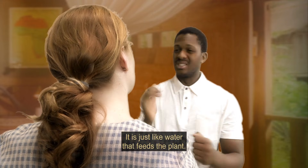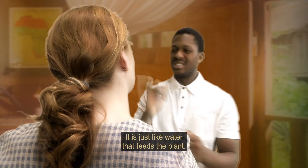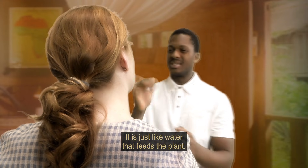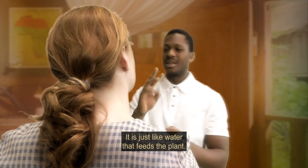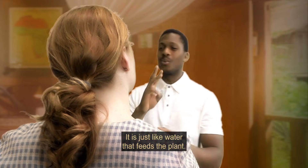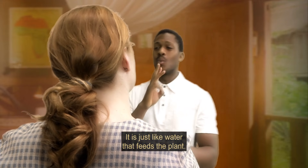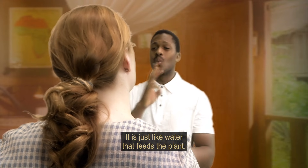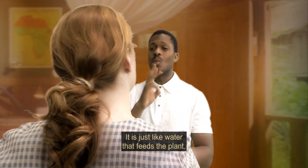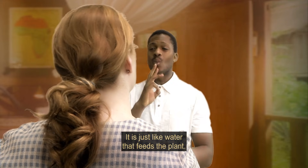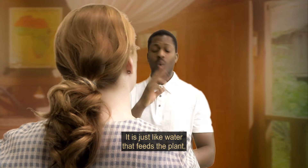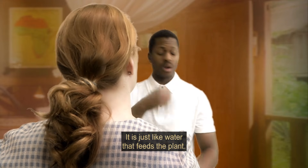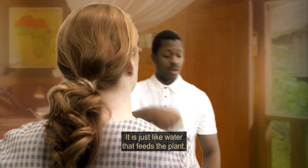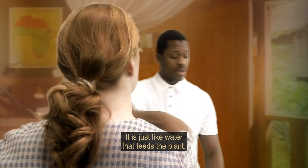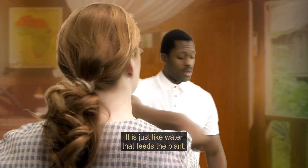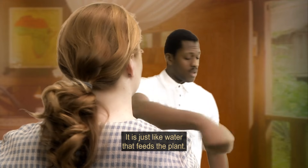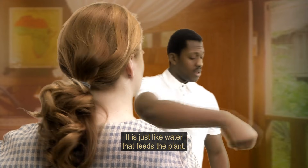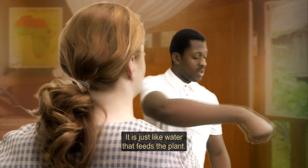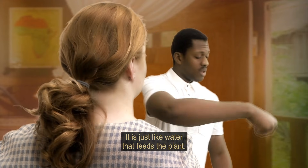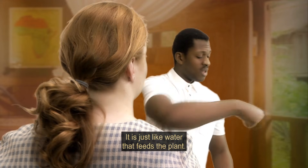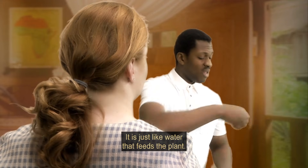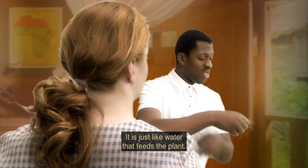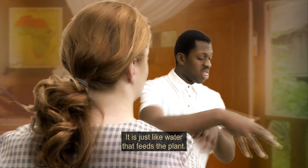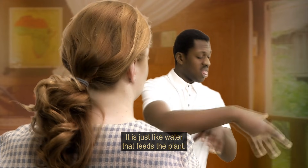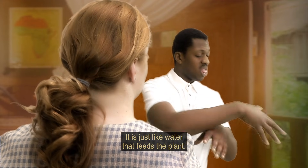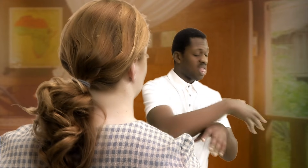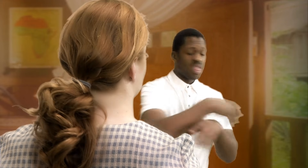It's just like water that feeds the plants.